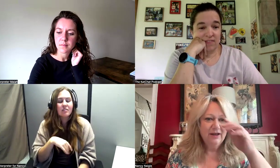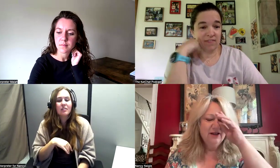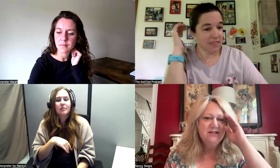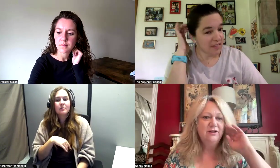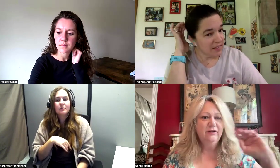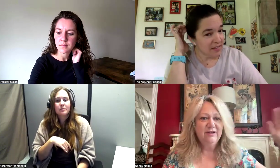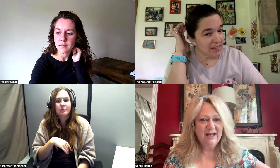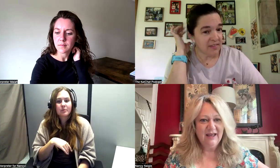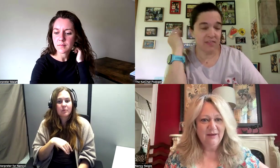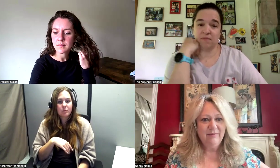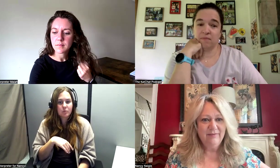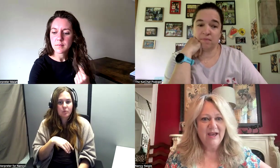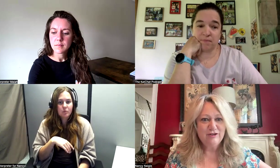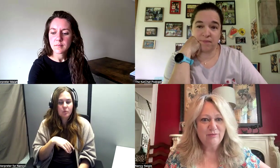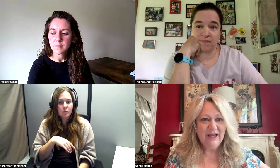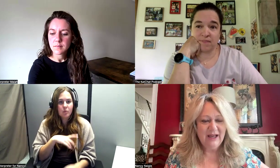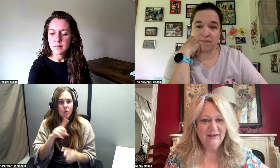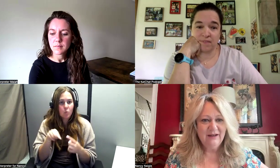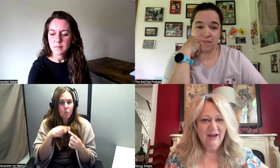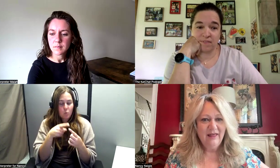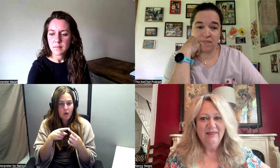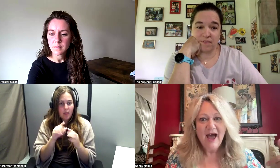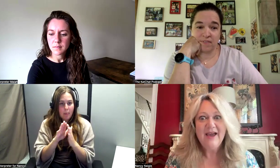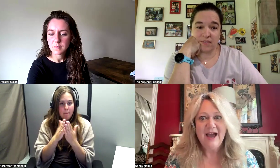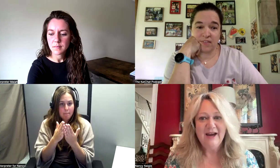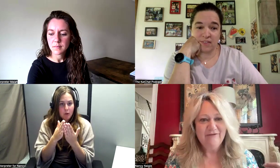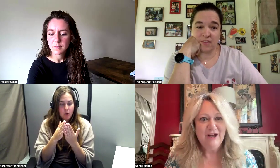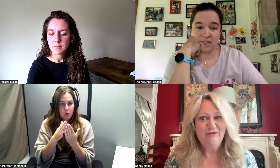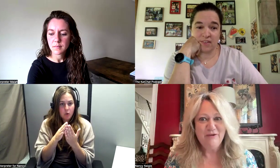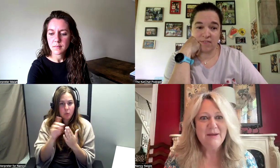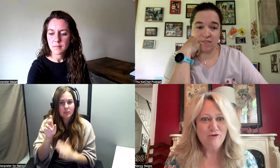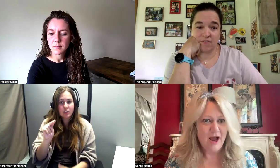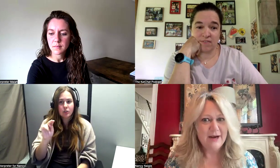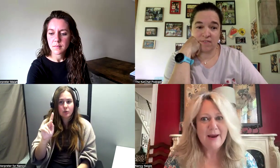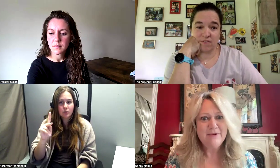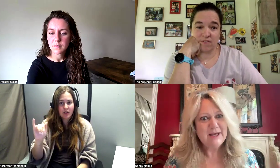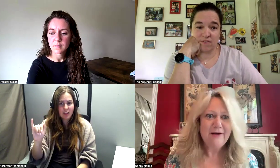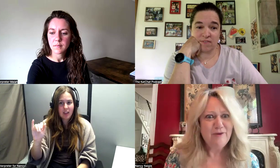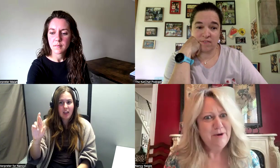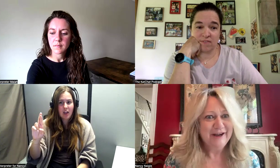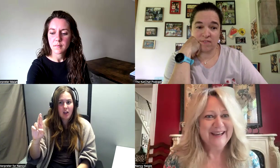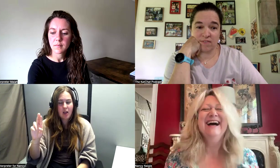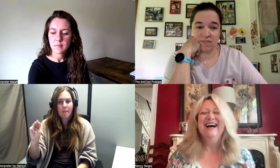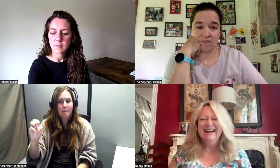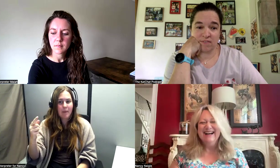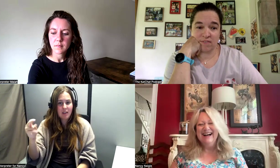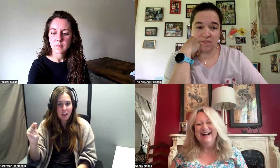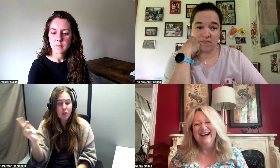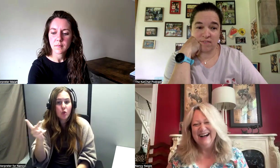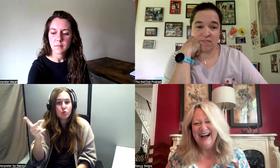book to Nikki and Megan to read, I got a video from them crying about how much they love the book."